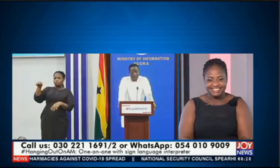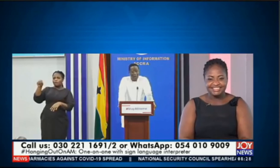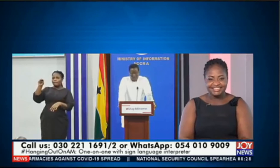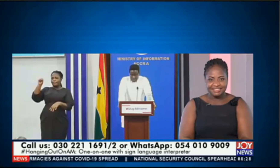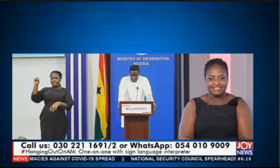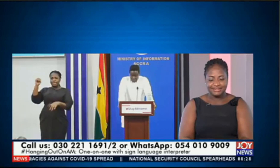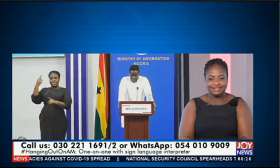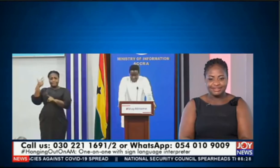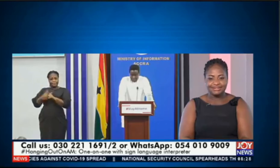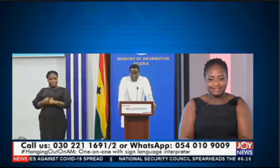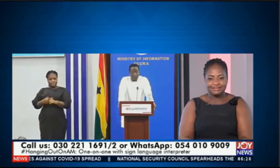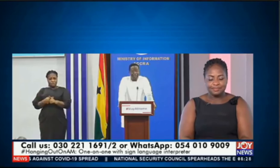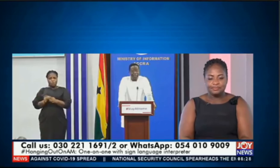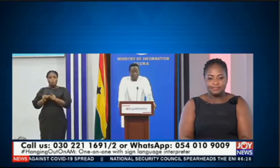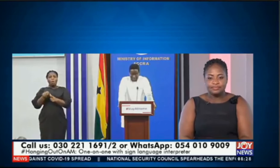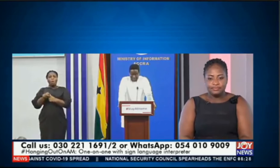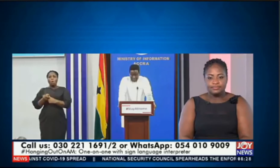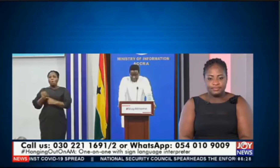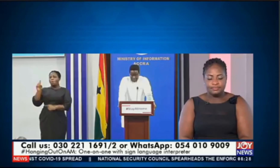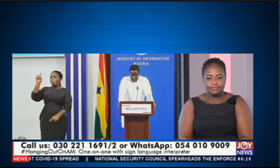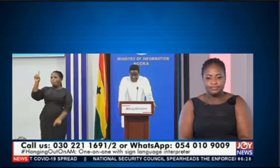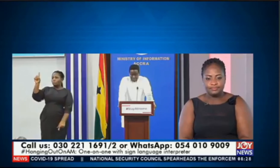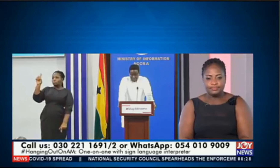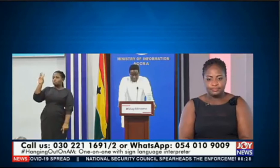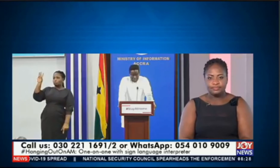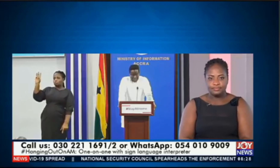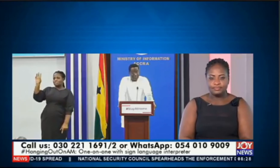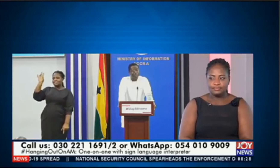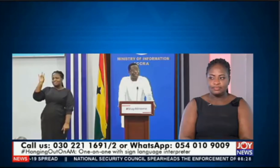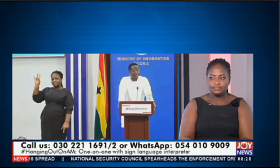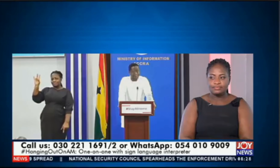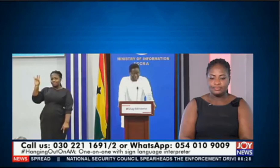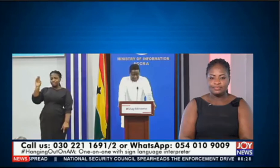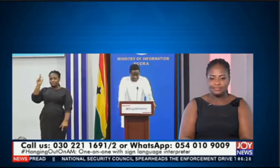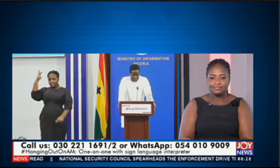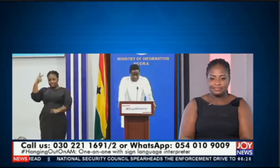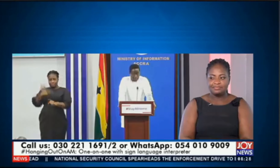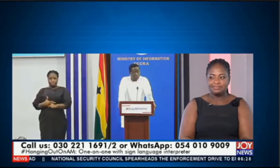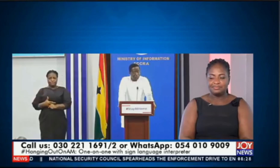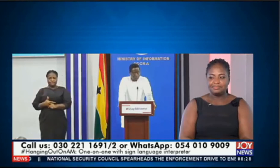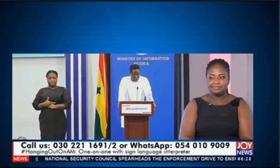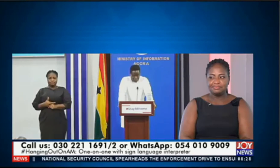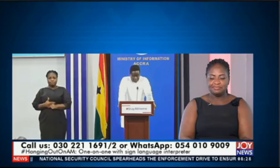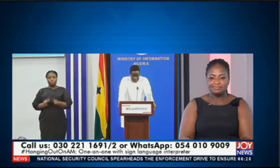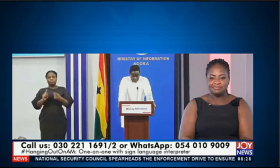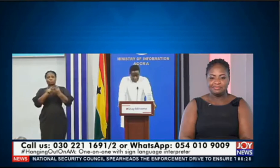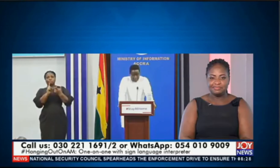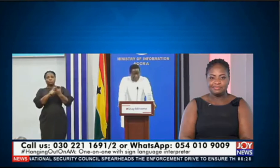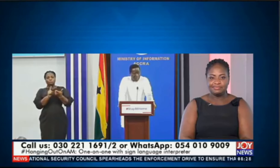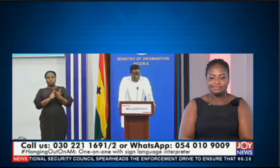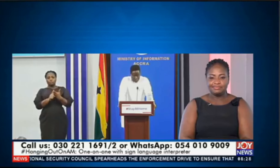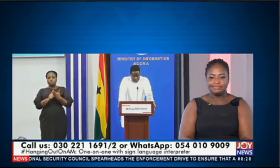News and Joy FM and the whole multimedia. God bless you, Roland. Thank you. Thank you very much, Roland. Thank you, Abdul. We also wish you a